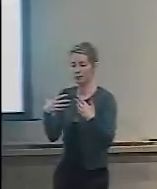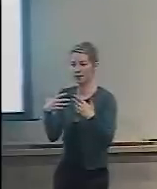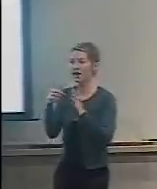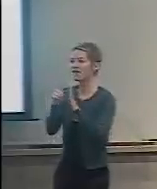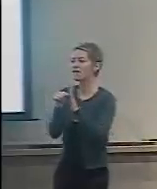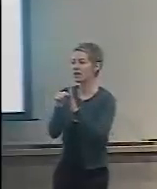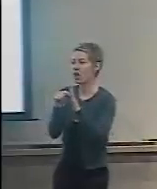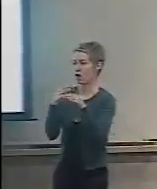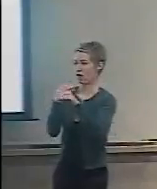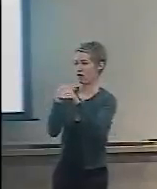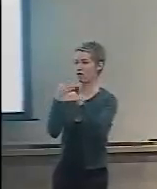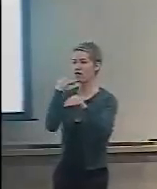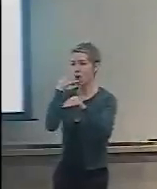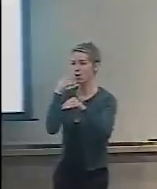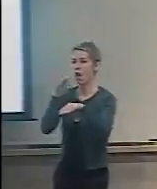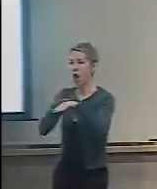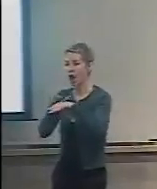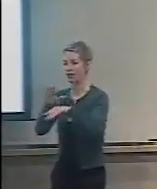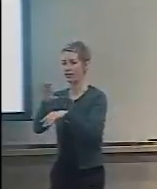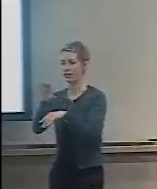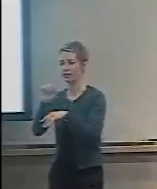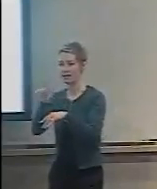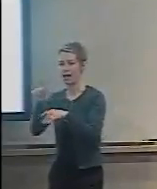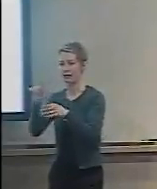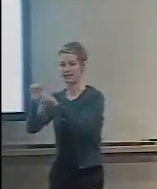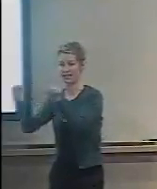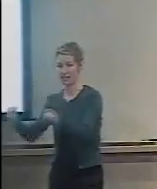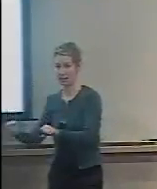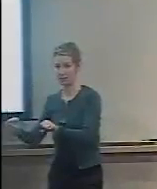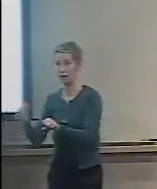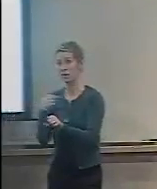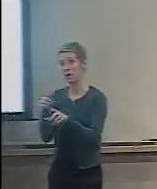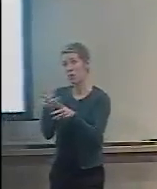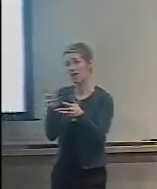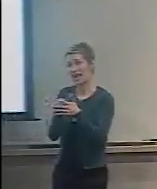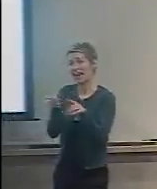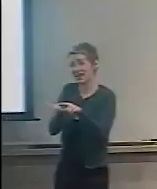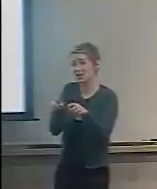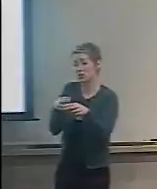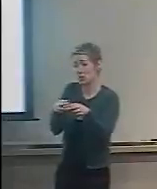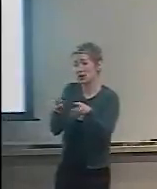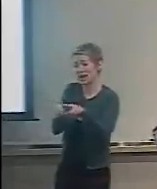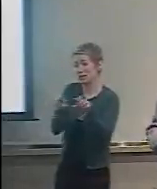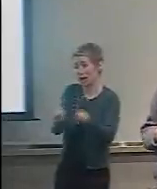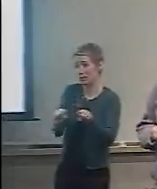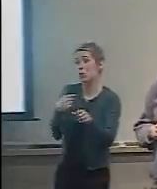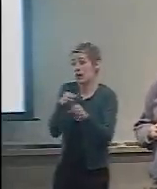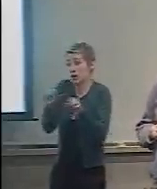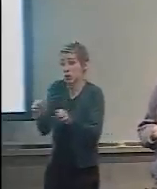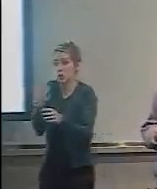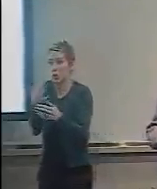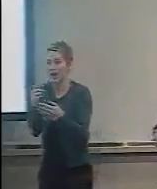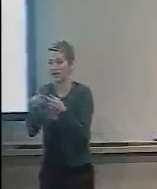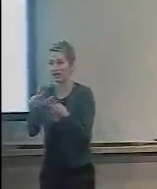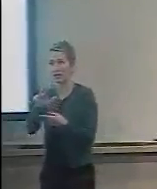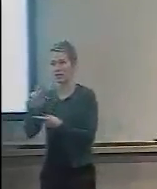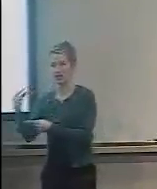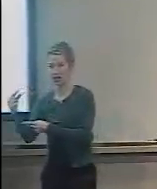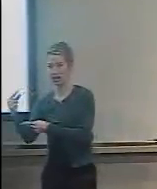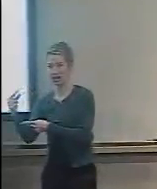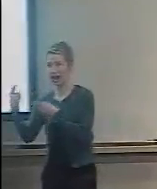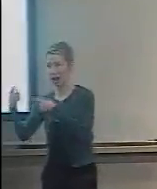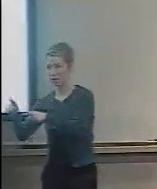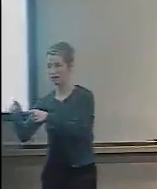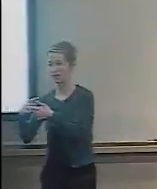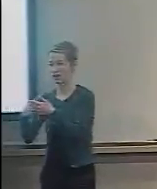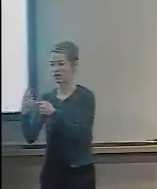video phone over the cell system. So we want that as soon as possible. We could wait until 3G happens and just use the existing